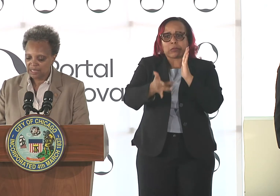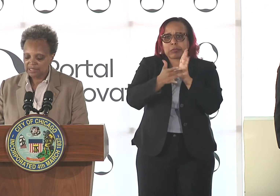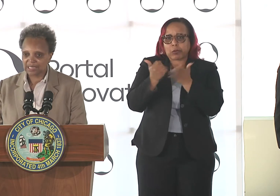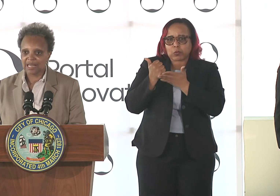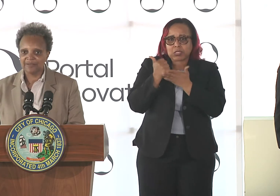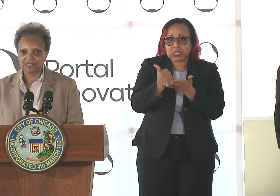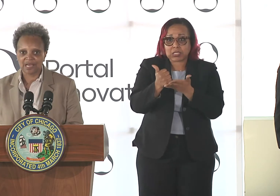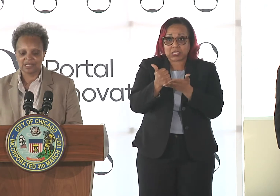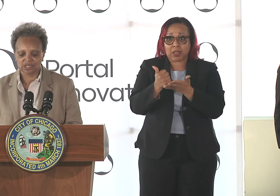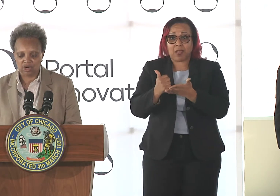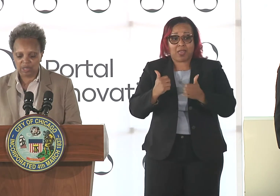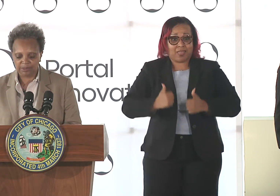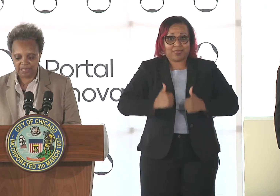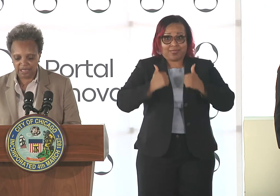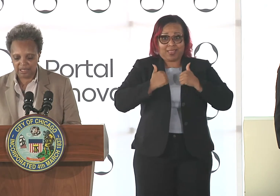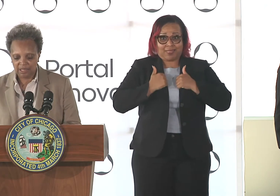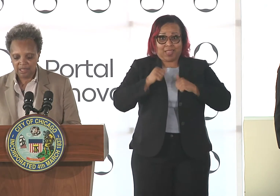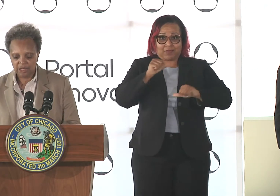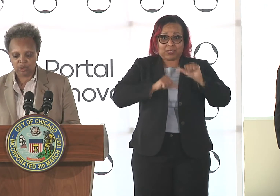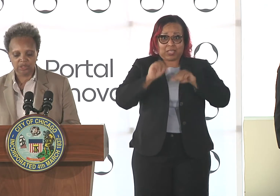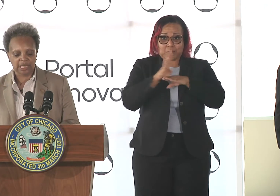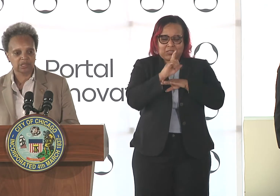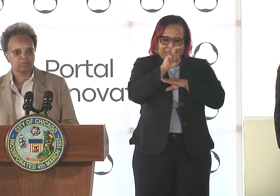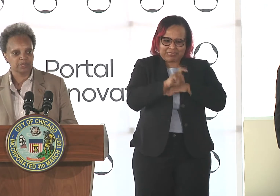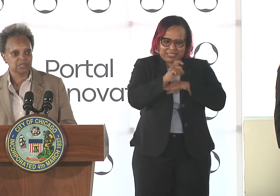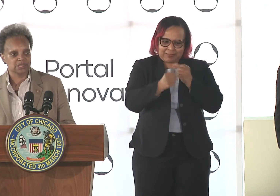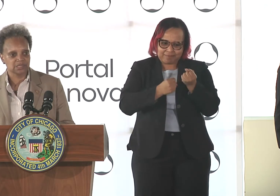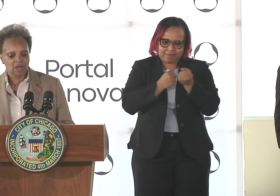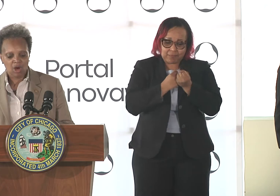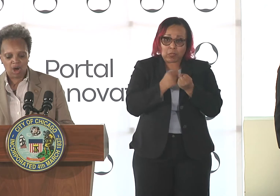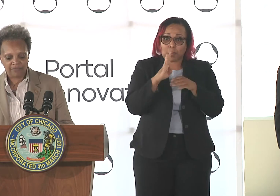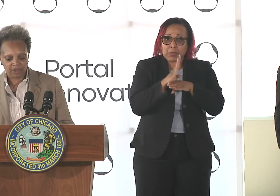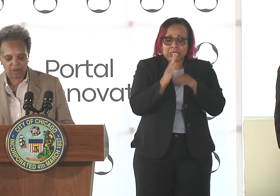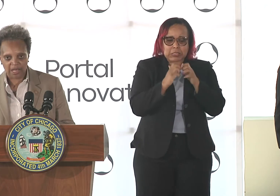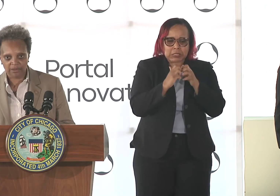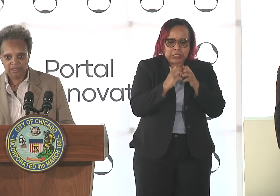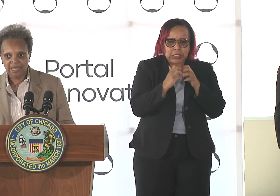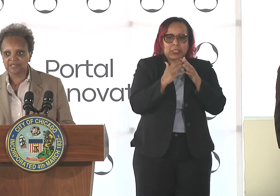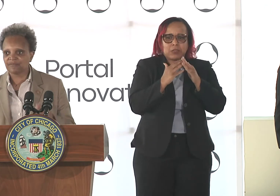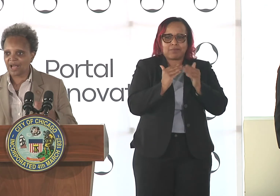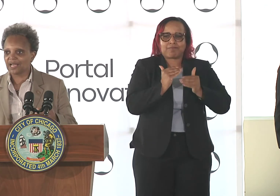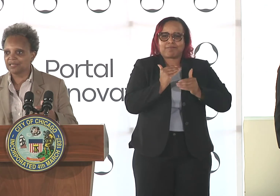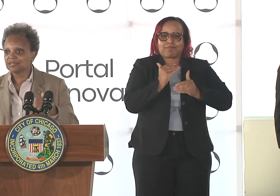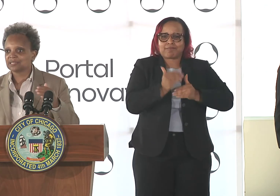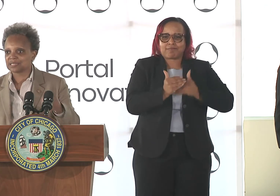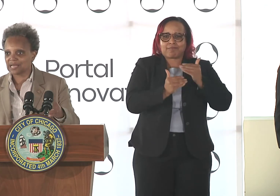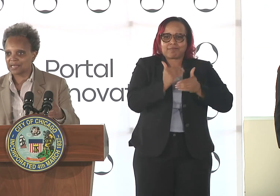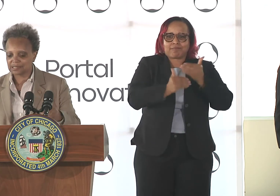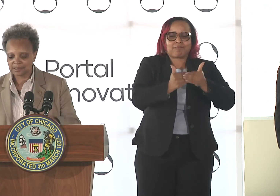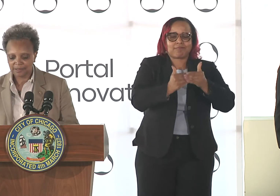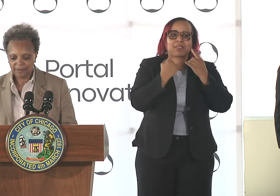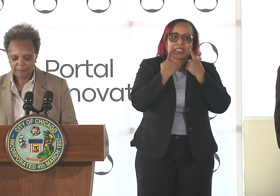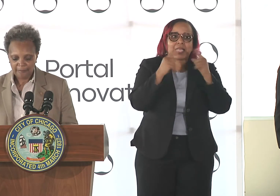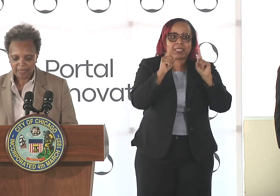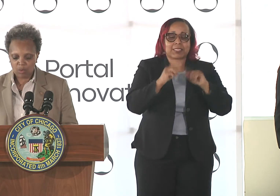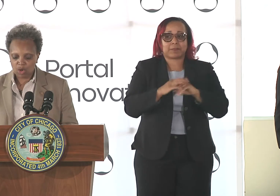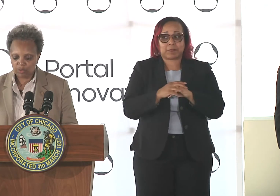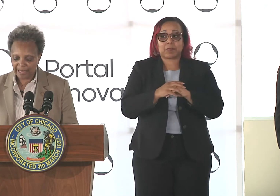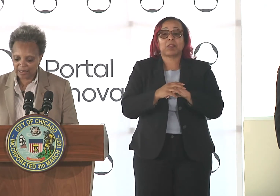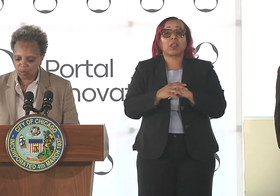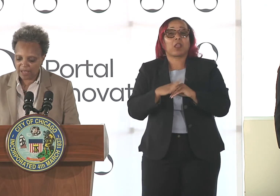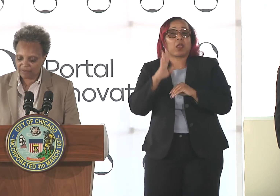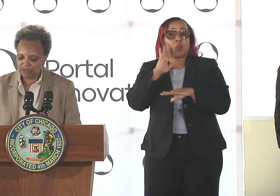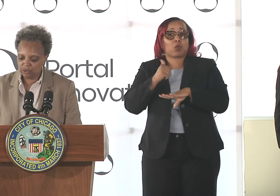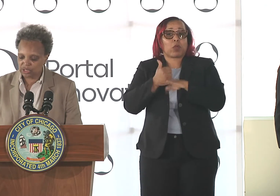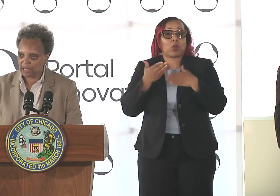assistance that life science startups need in order to get their businesses off the ground and to find success. It will